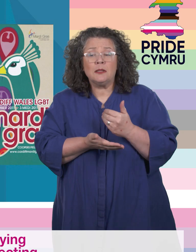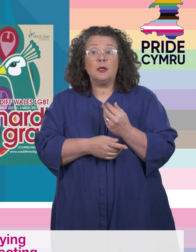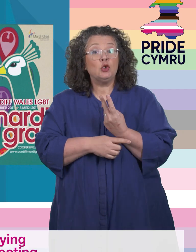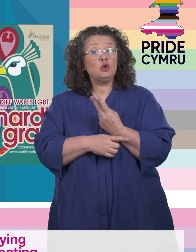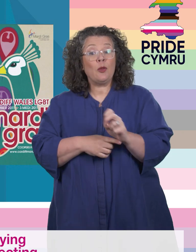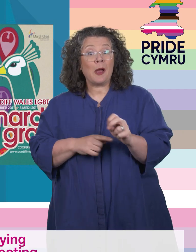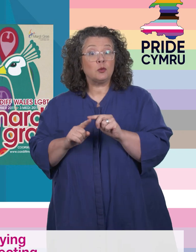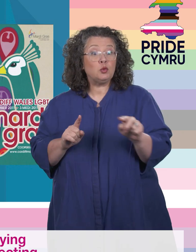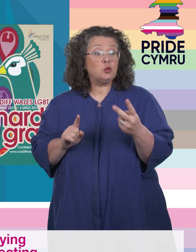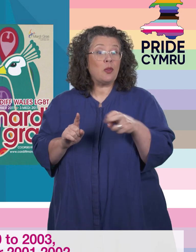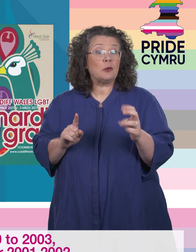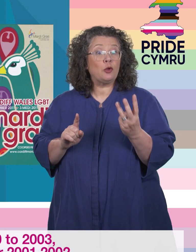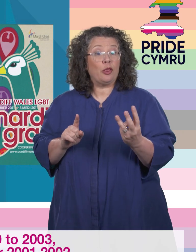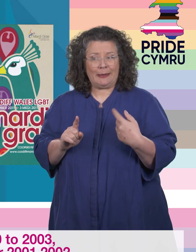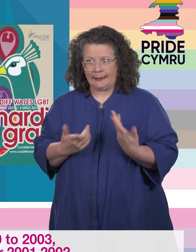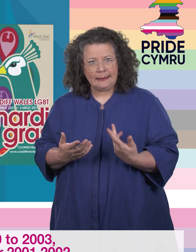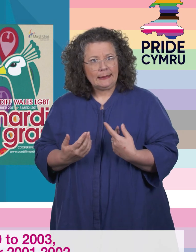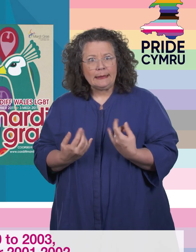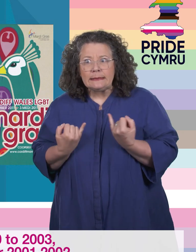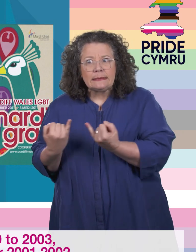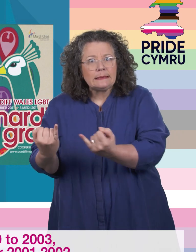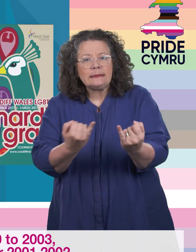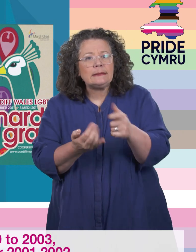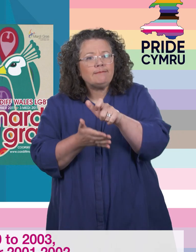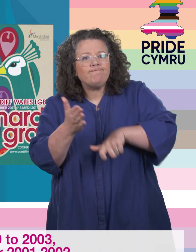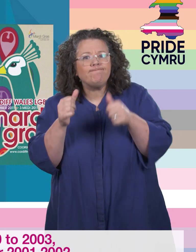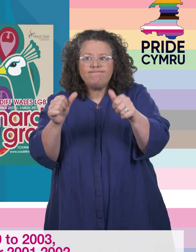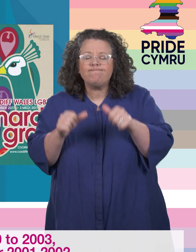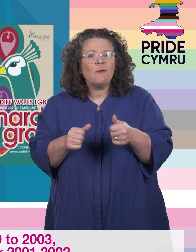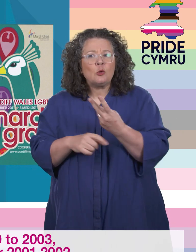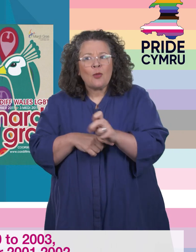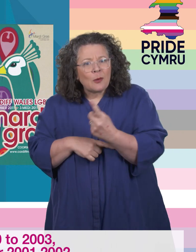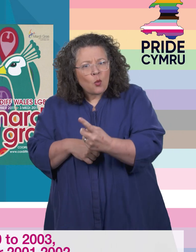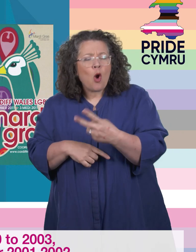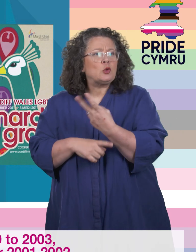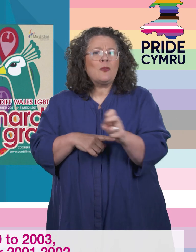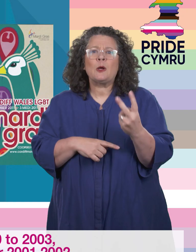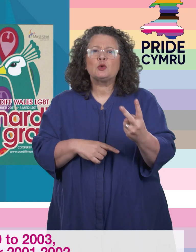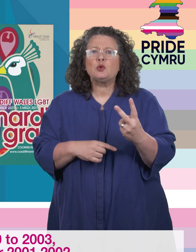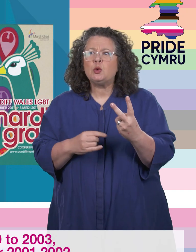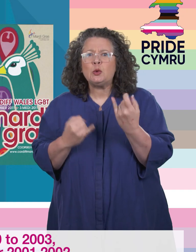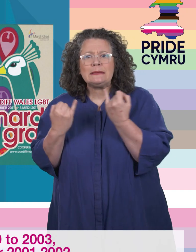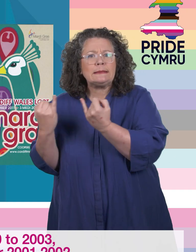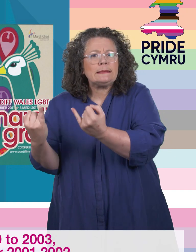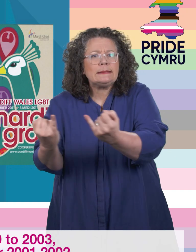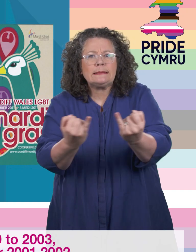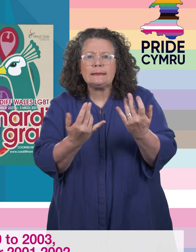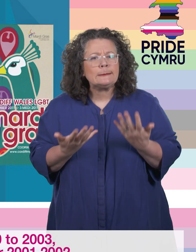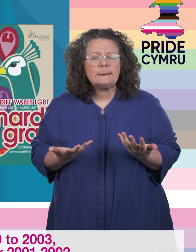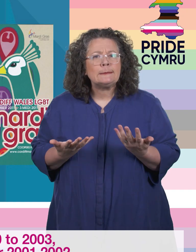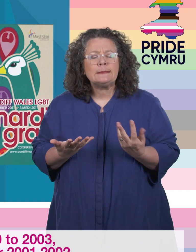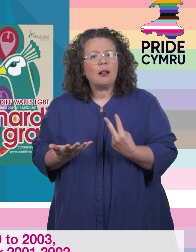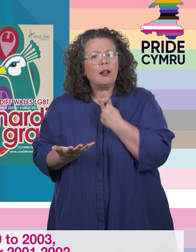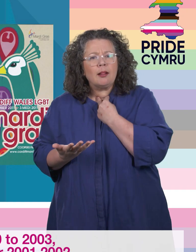the difficulty in collecting, you'll notice that from 2000 to 2003, I cannot find